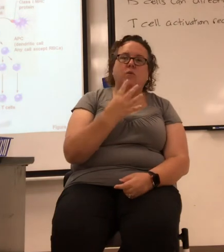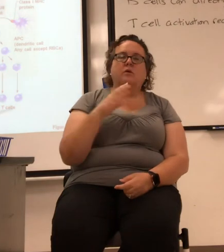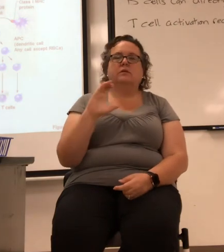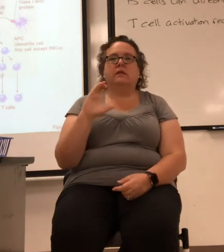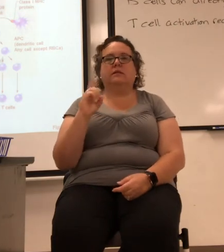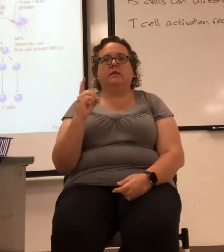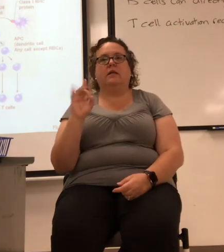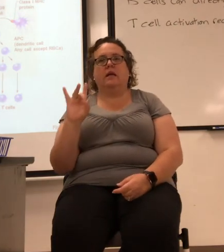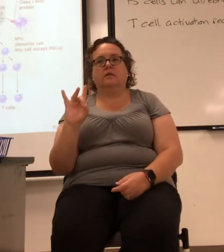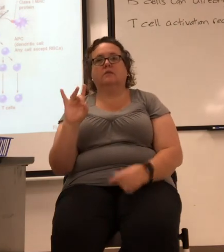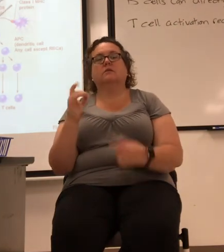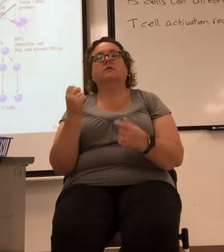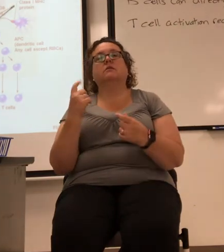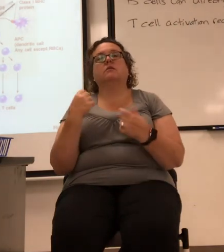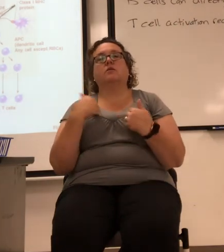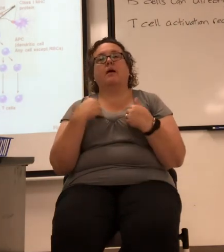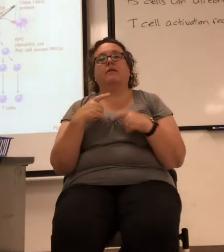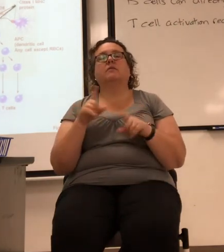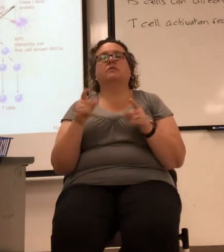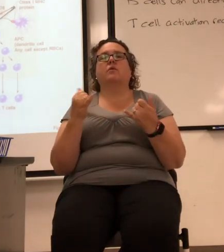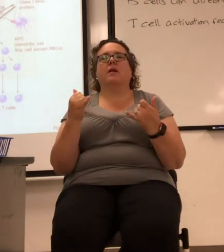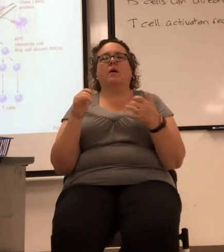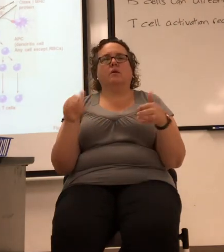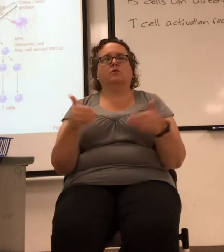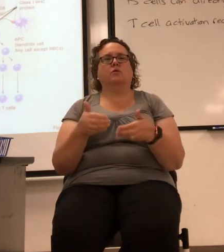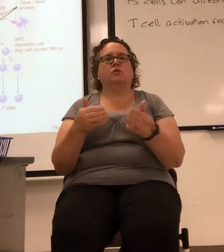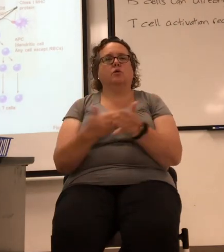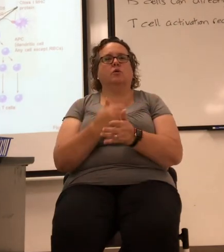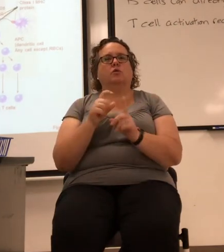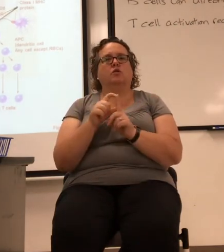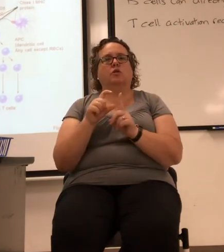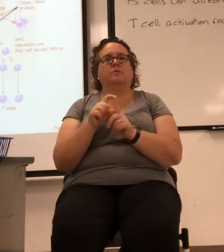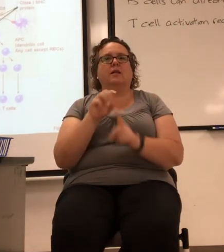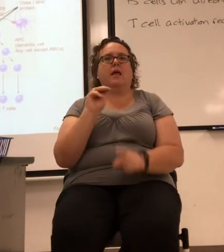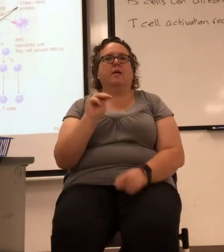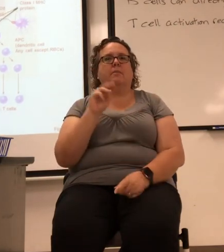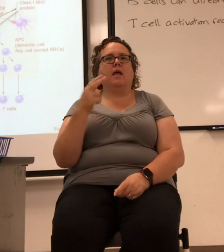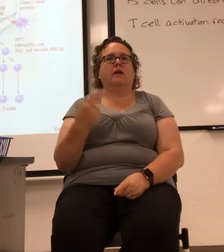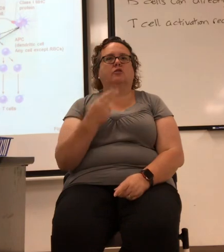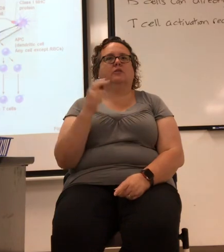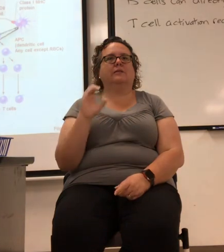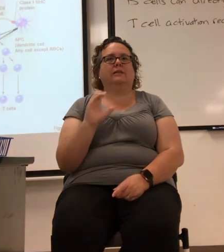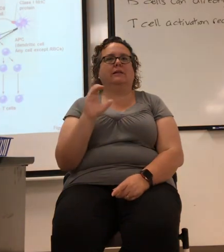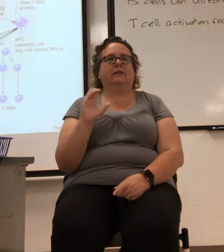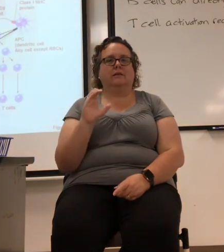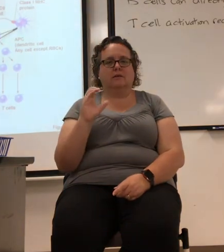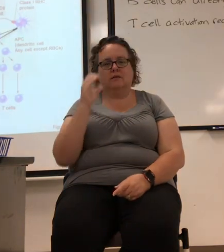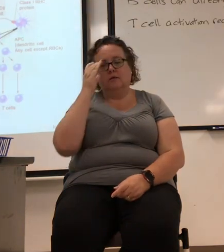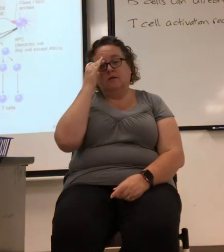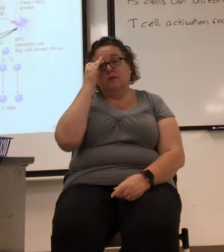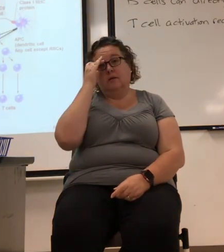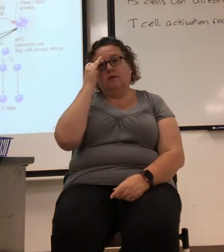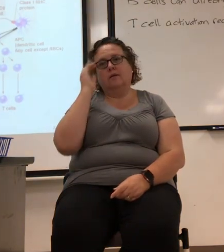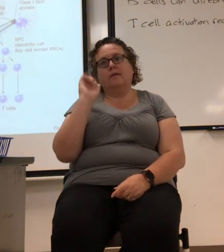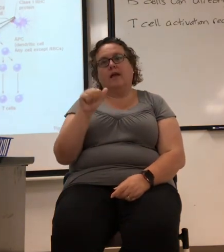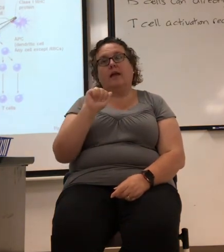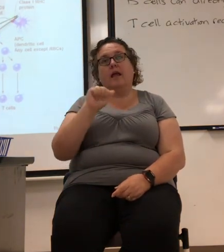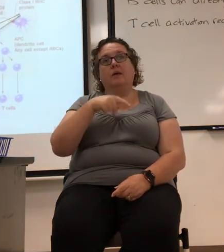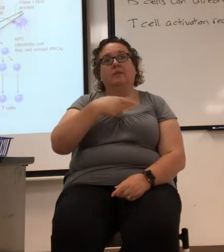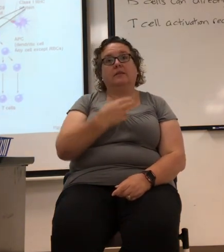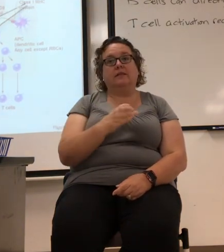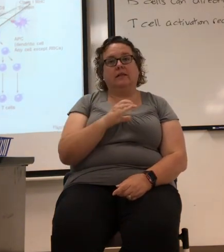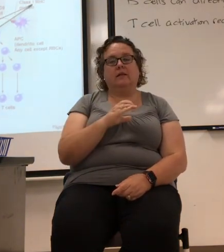You got your, well, now you introduce new terms, this MHC, okay? This APC